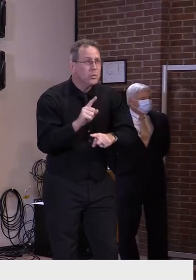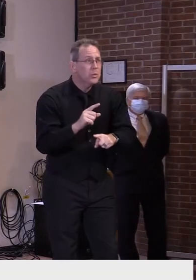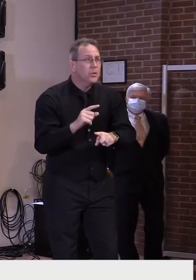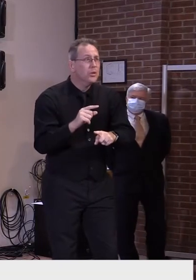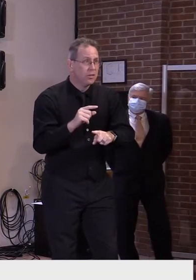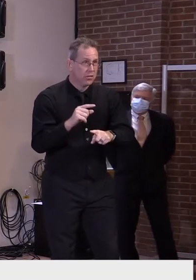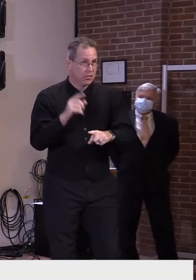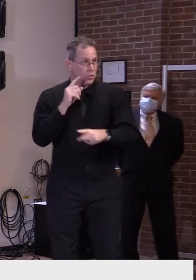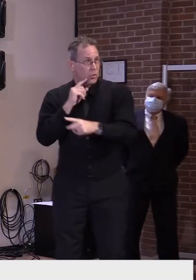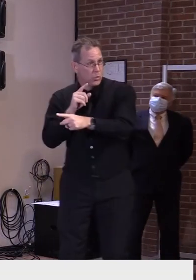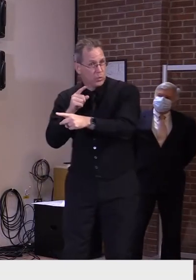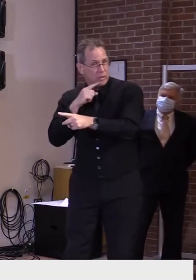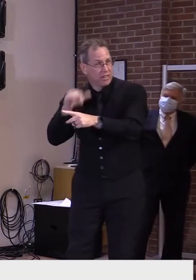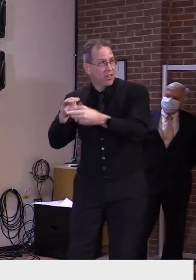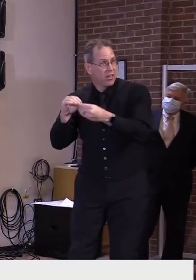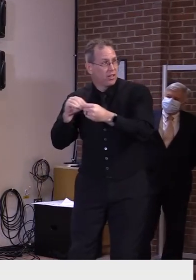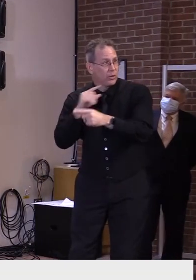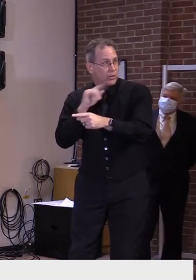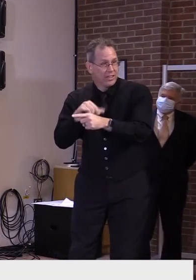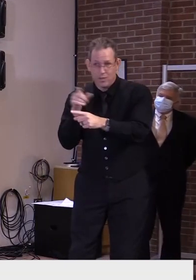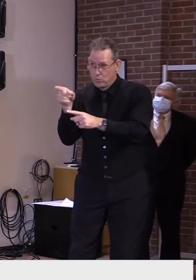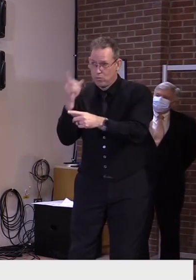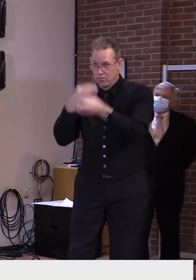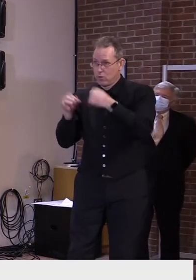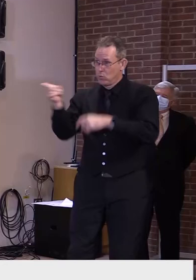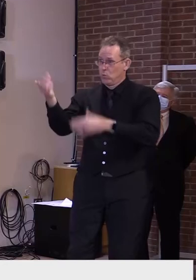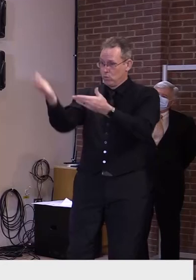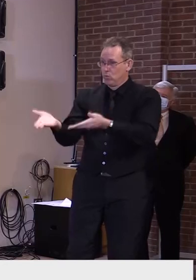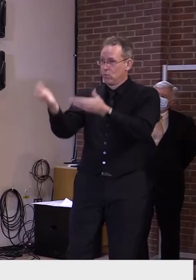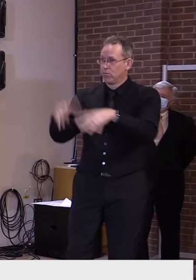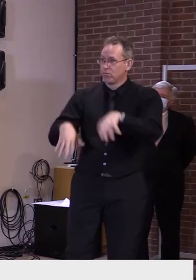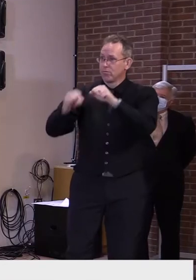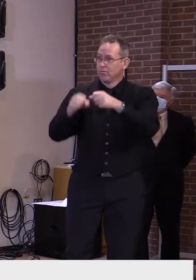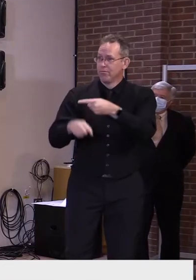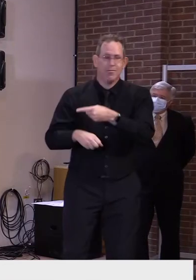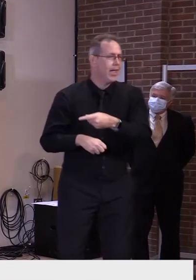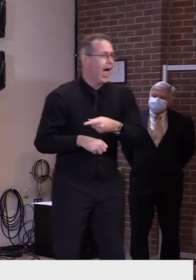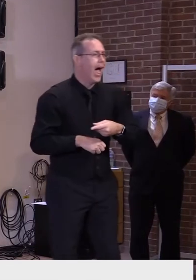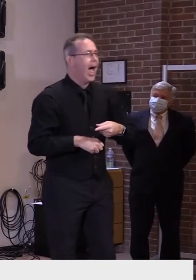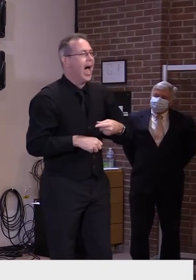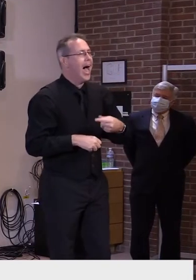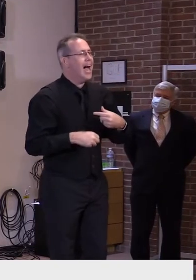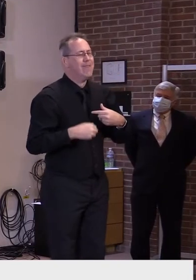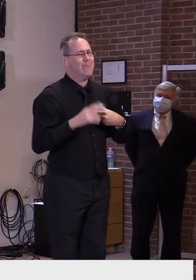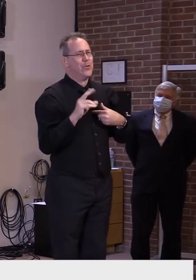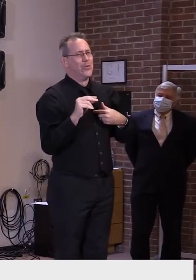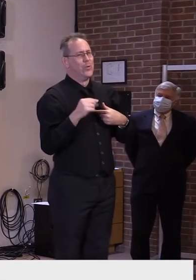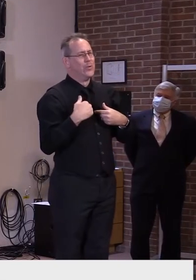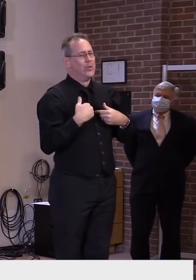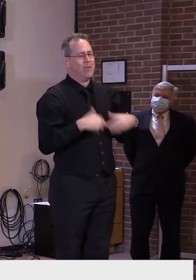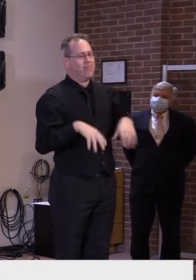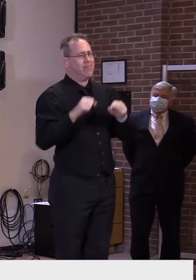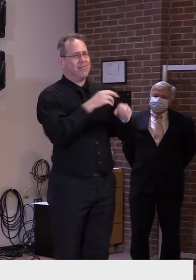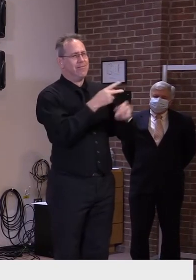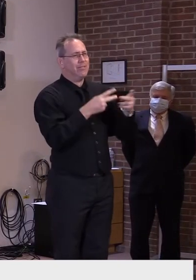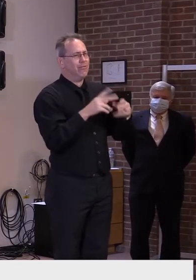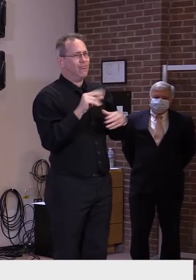No, I'm out of this one. But there could be. I just don't know who it is, but we'll see.